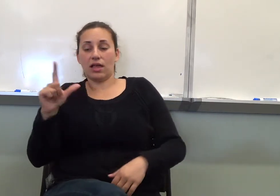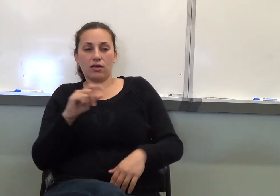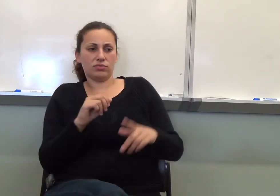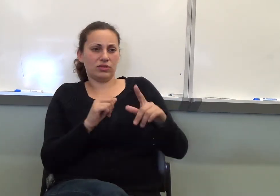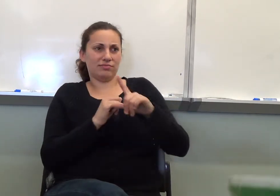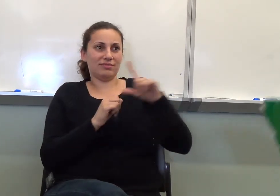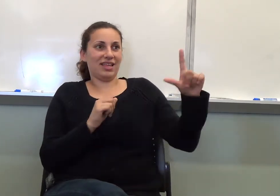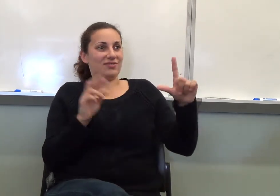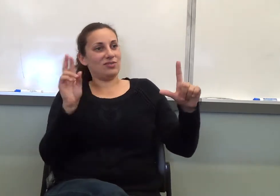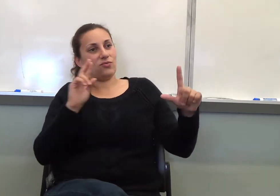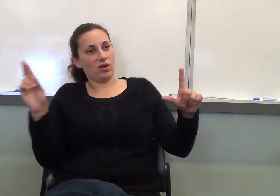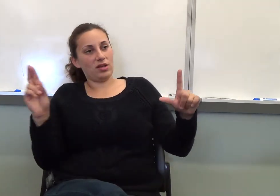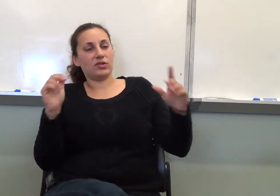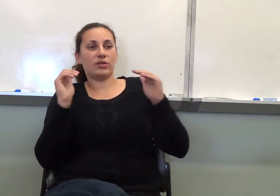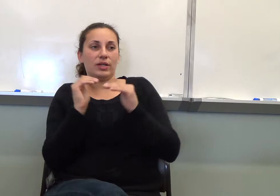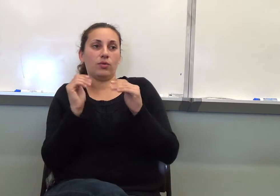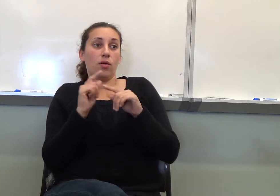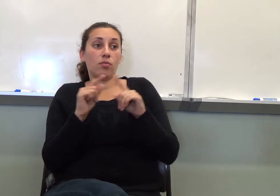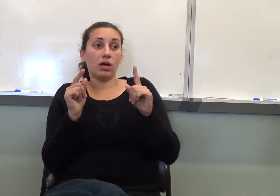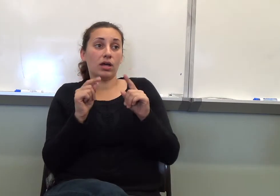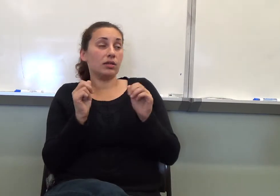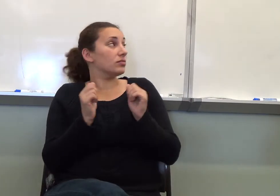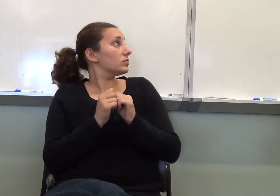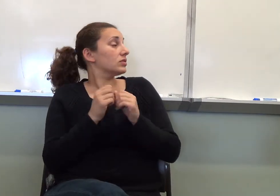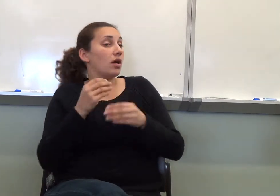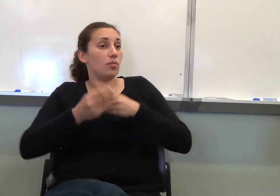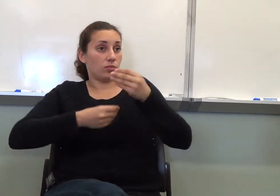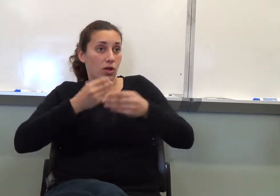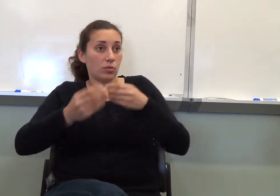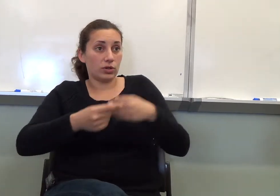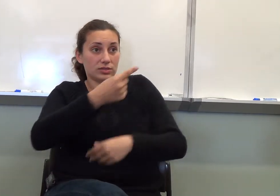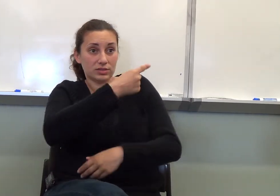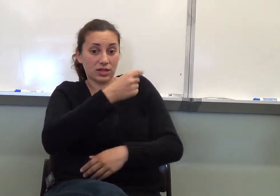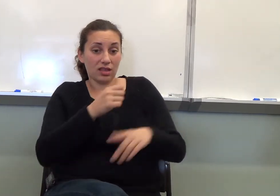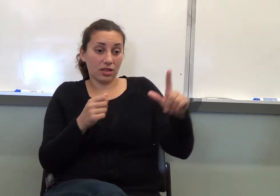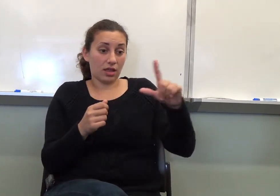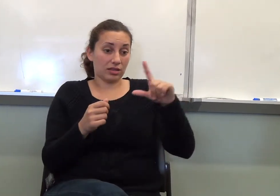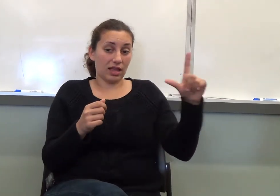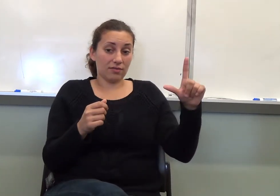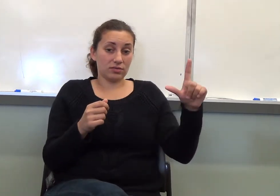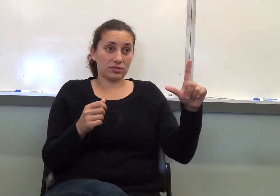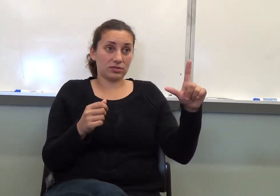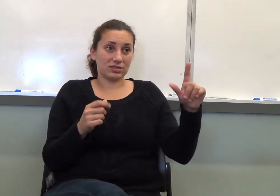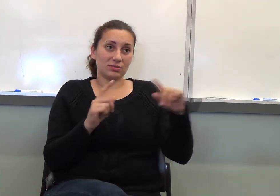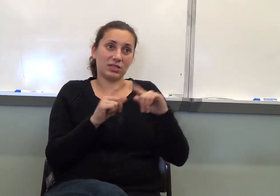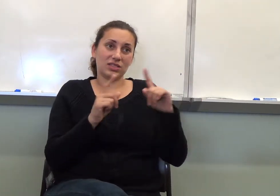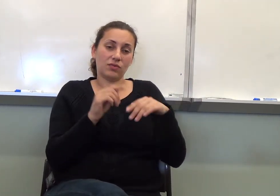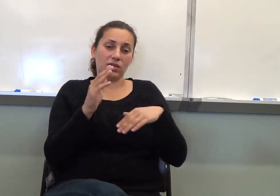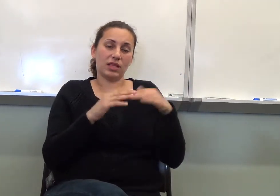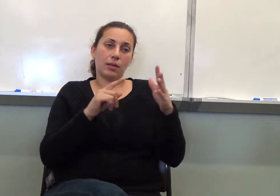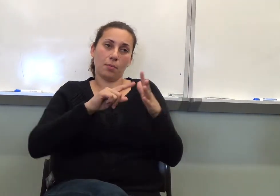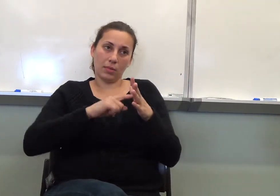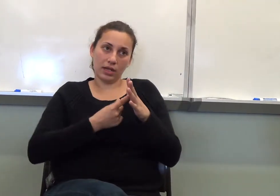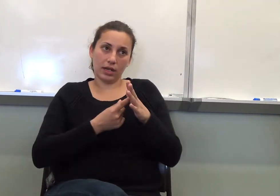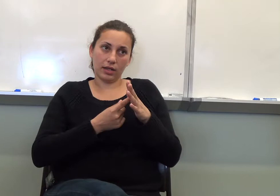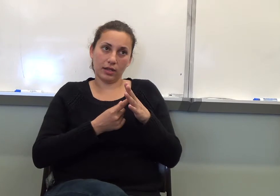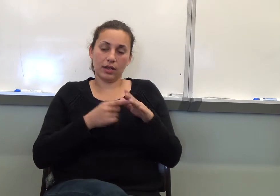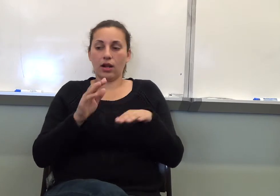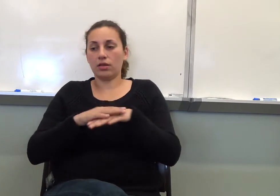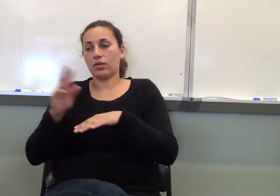However, with these operations, what's on the left side is going to be different from what it was to begin with, and so is what's on the right side. Right? So